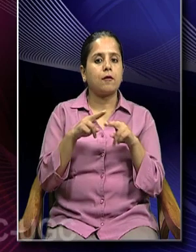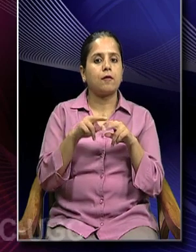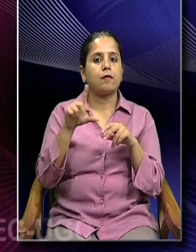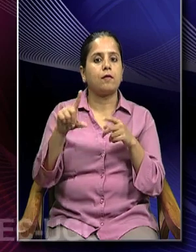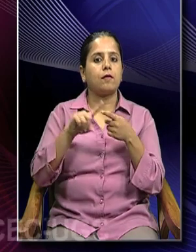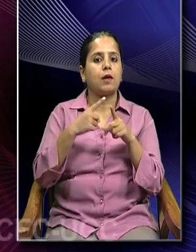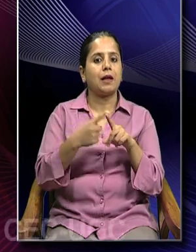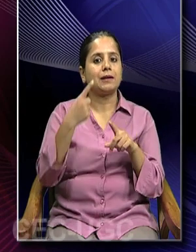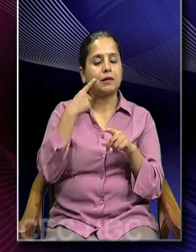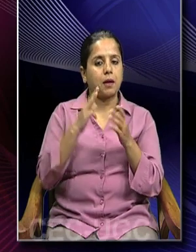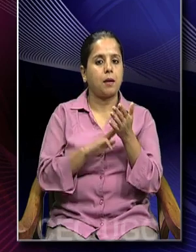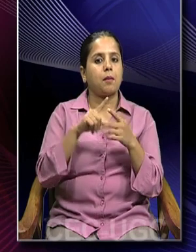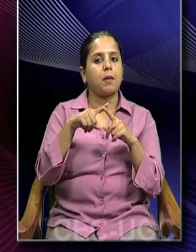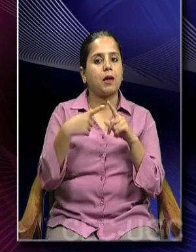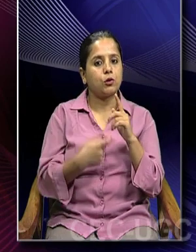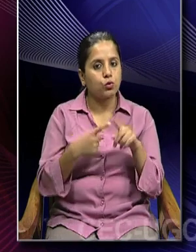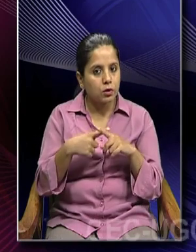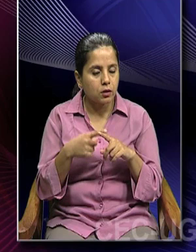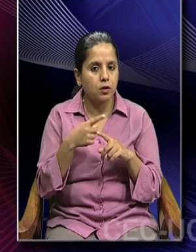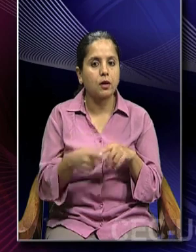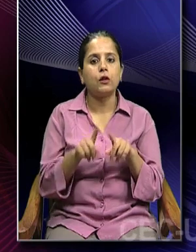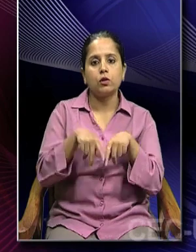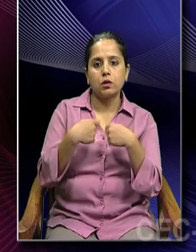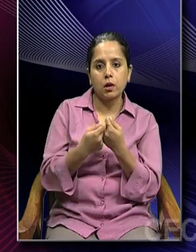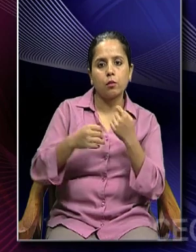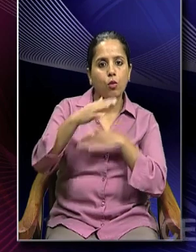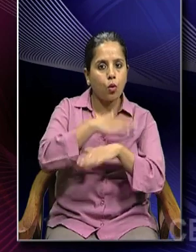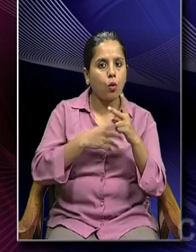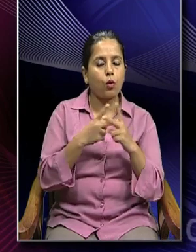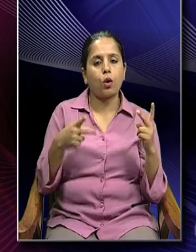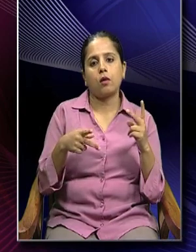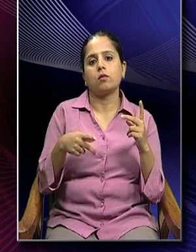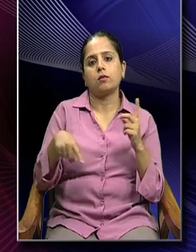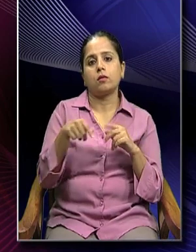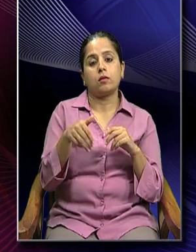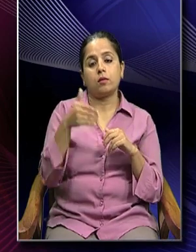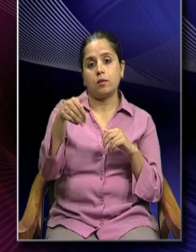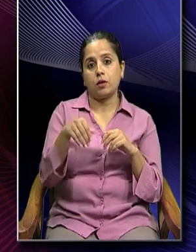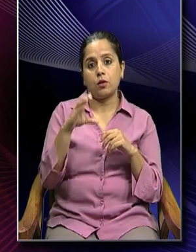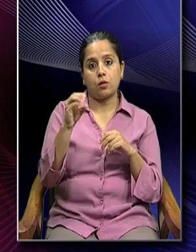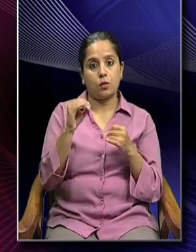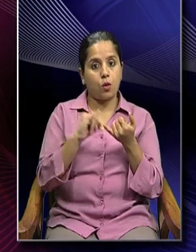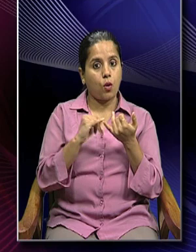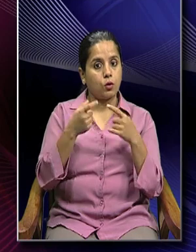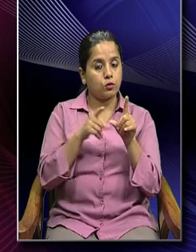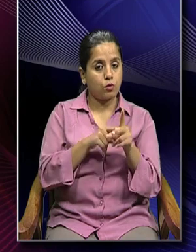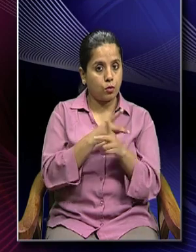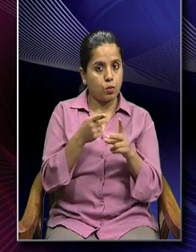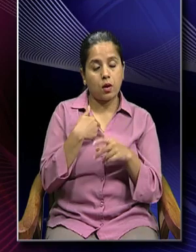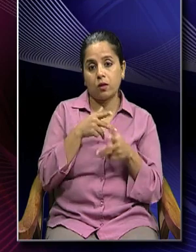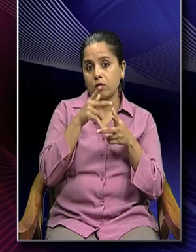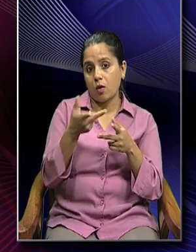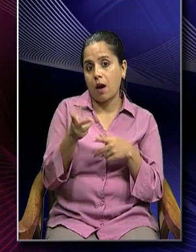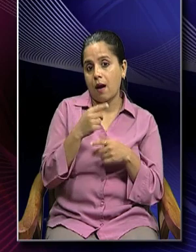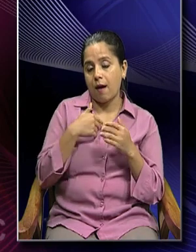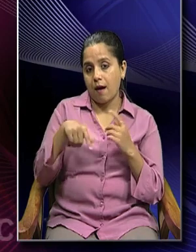matrix, network, participative, team oriented organizations. And eventually in cosmodity, I told you that again we are